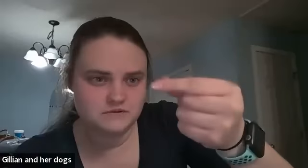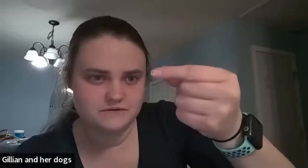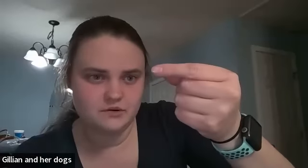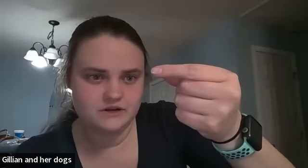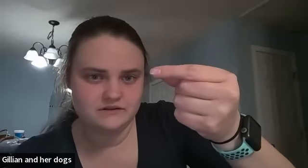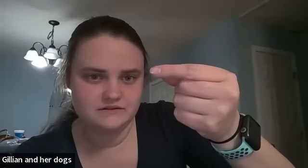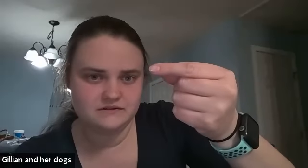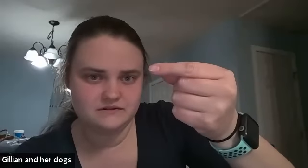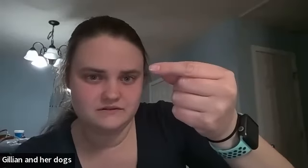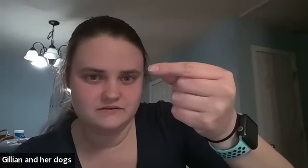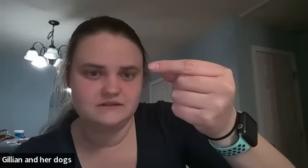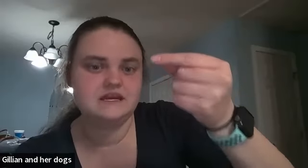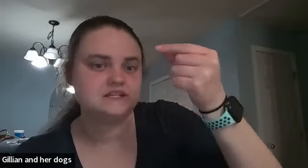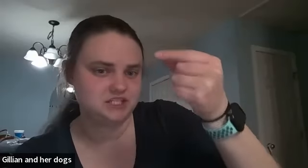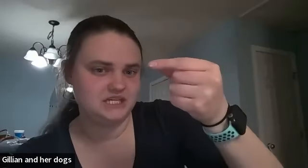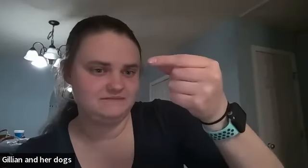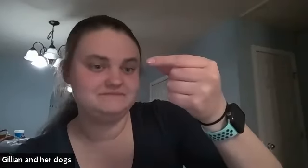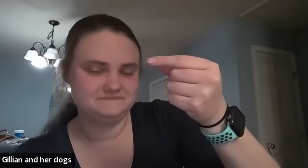it forward. Yeah, G.